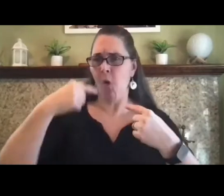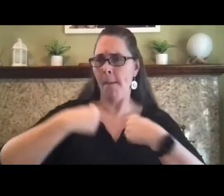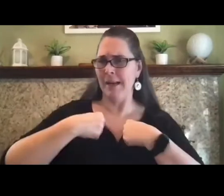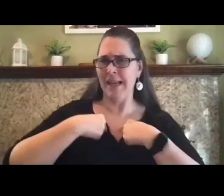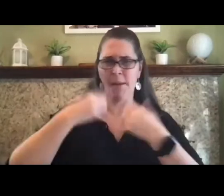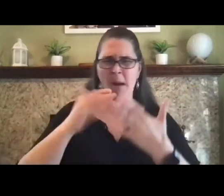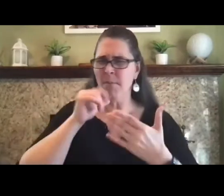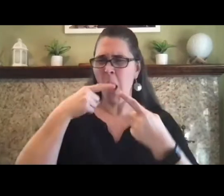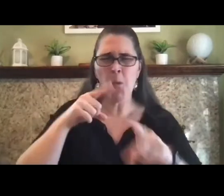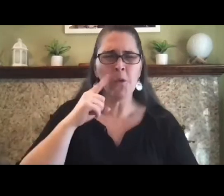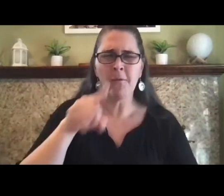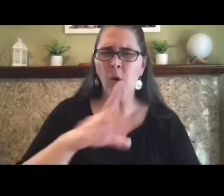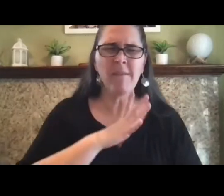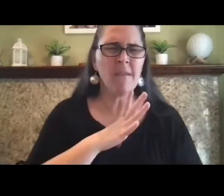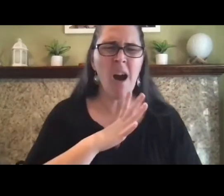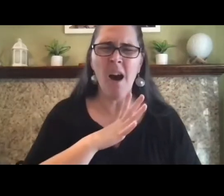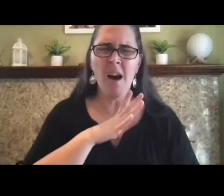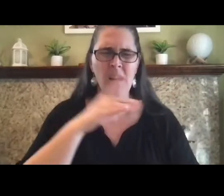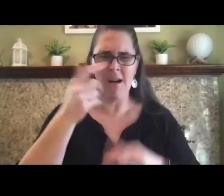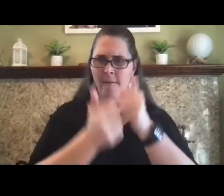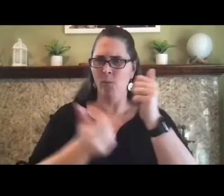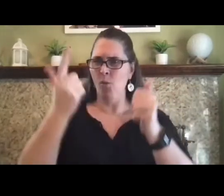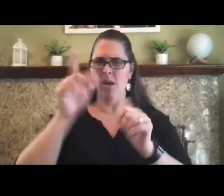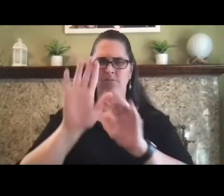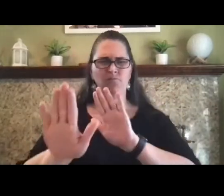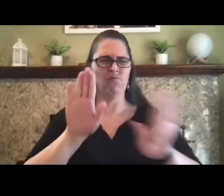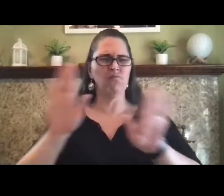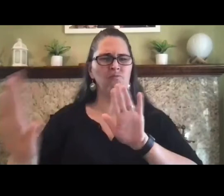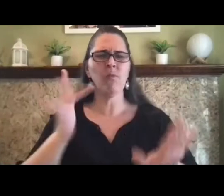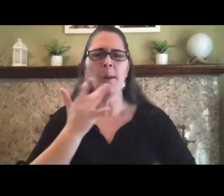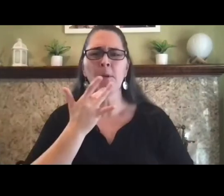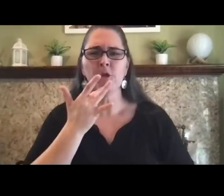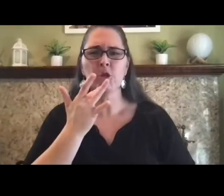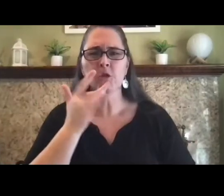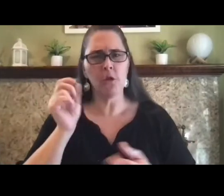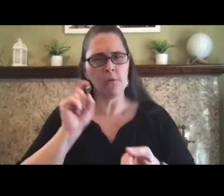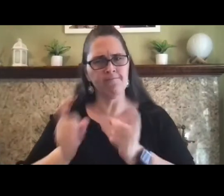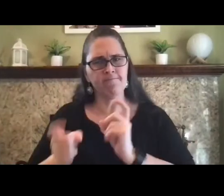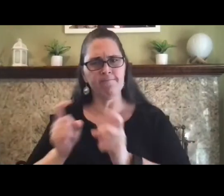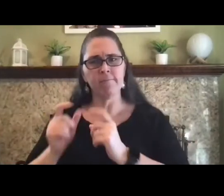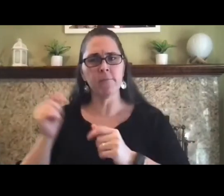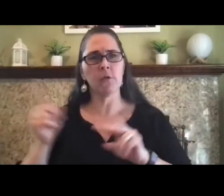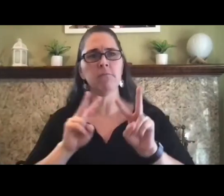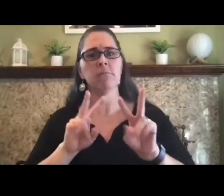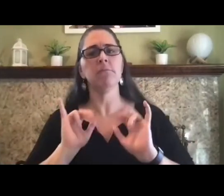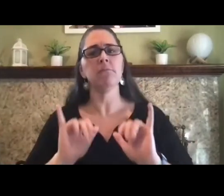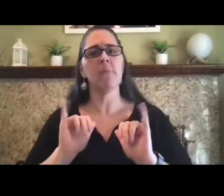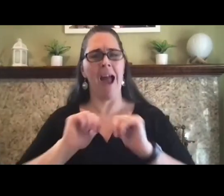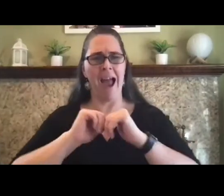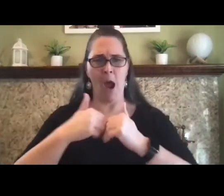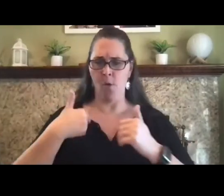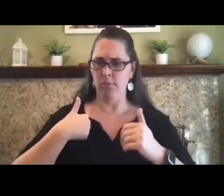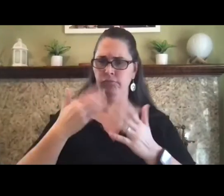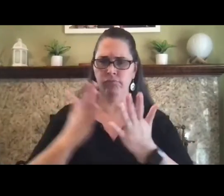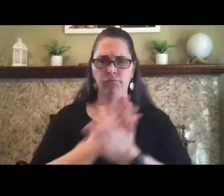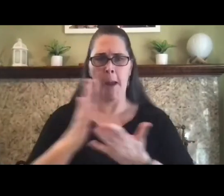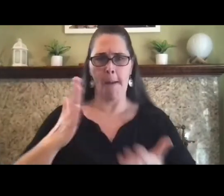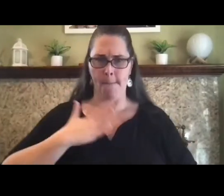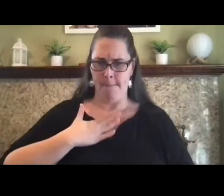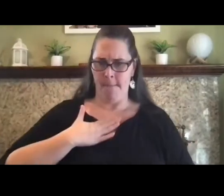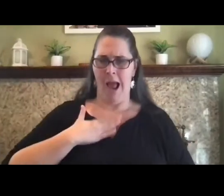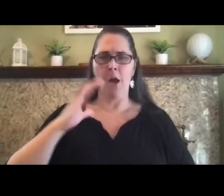is important. Go in detail and explain that some may not work the way it does for others, and that's fine.